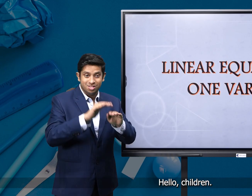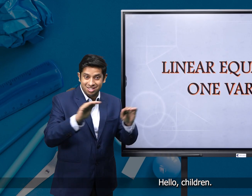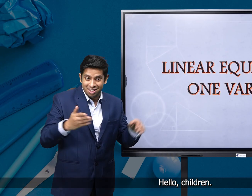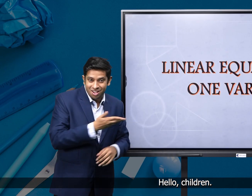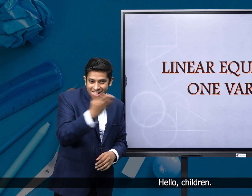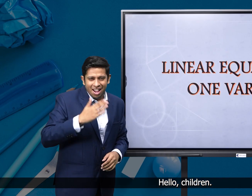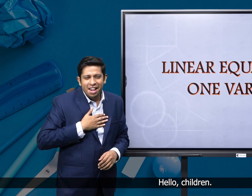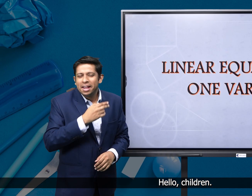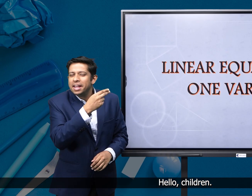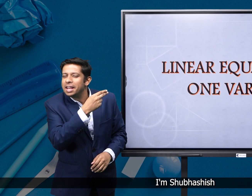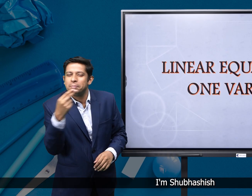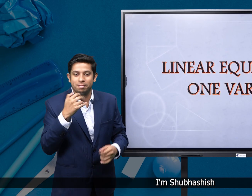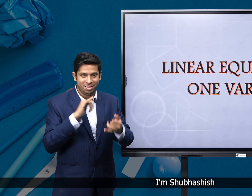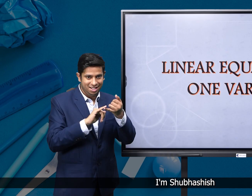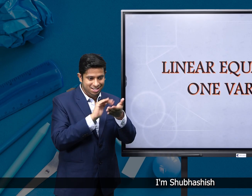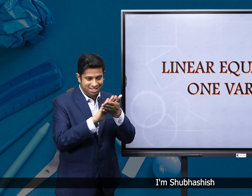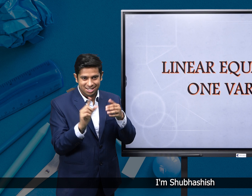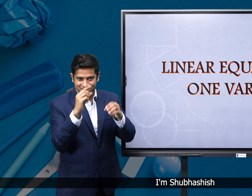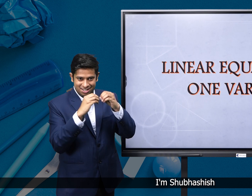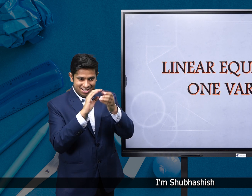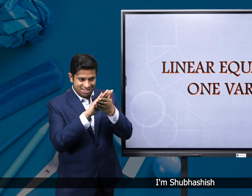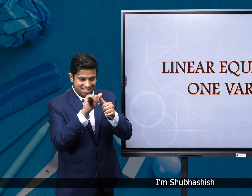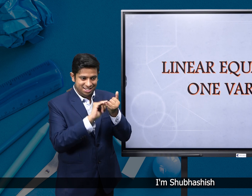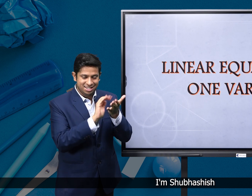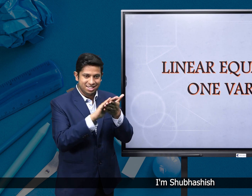Hello children, I am Subhashish.